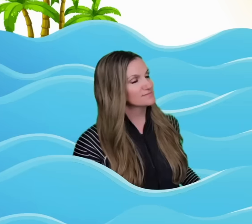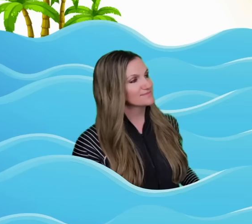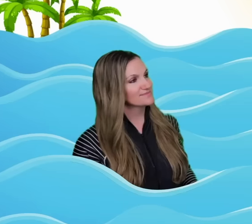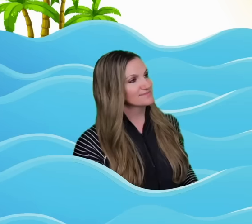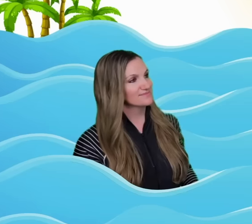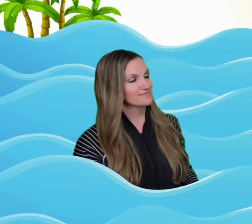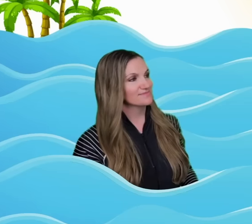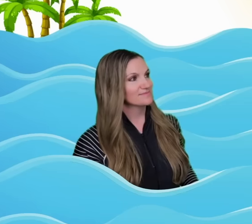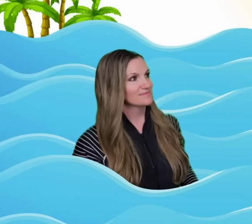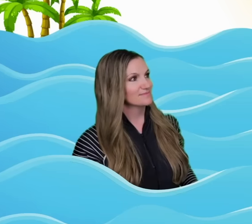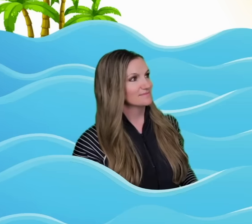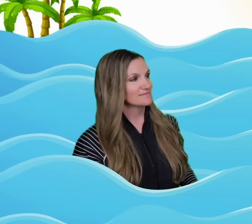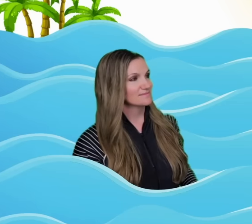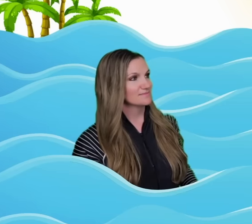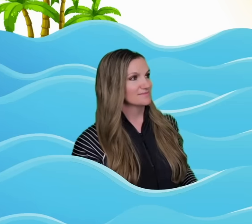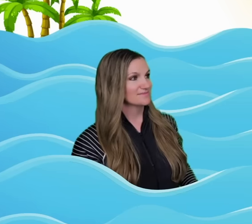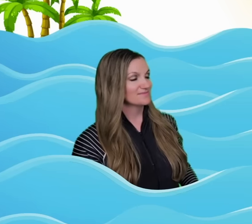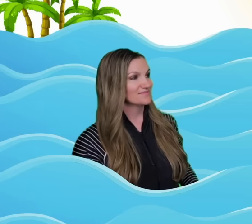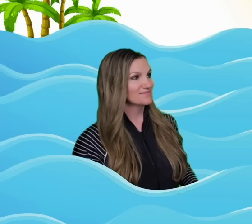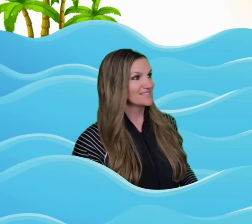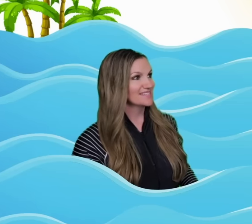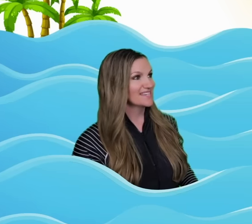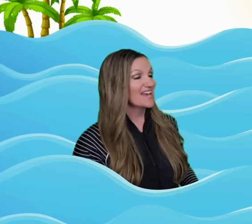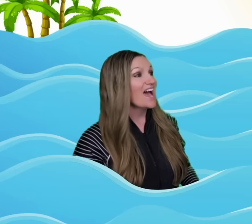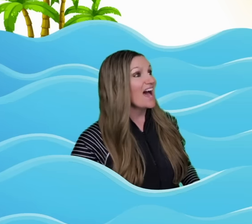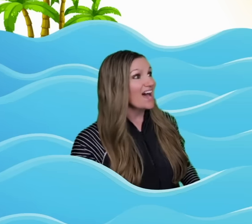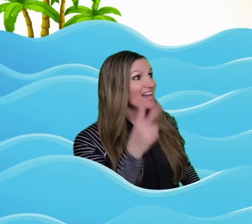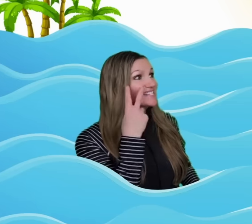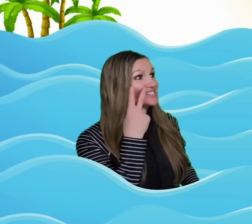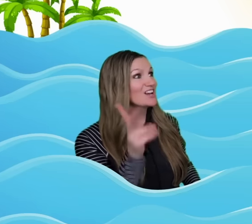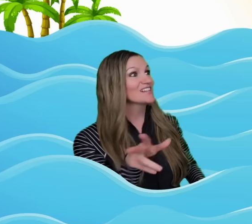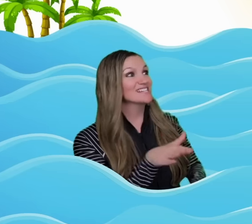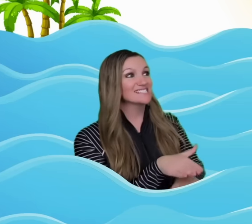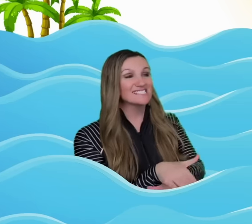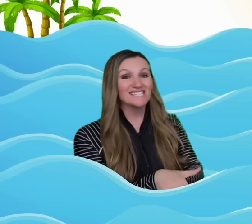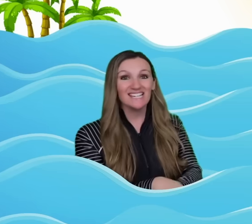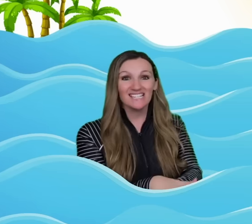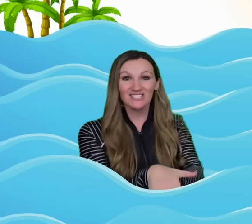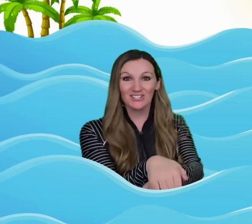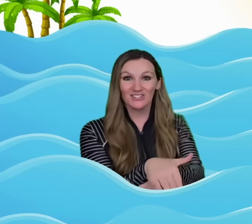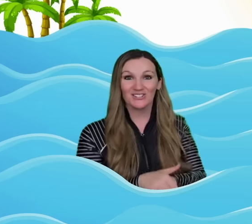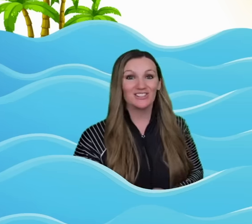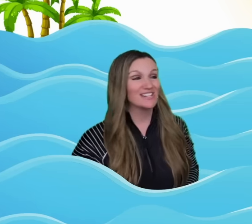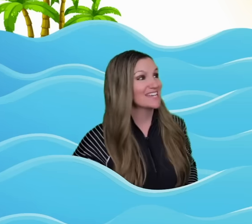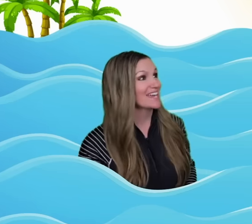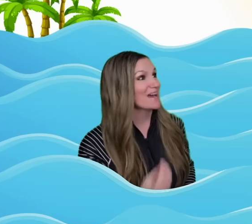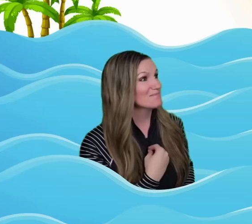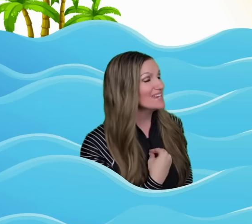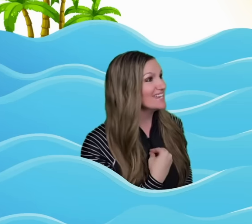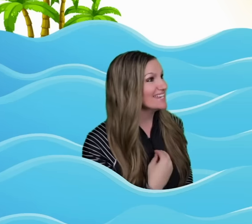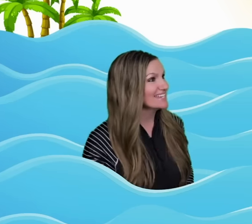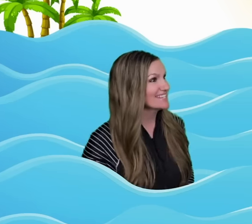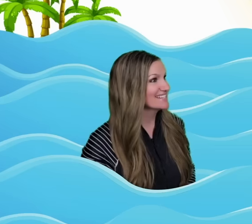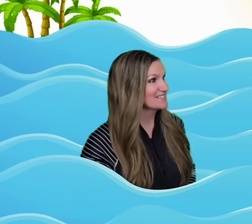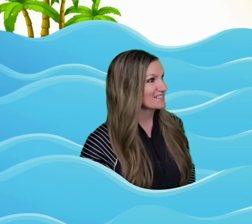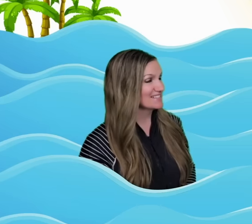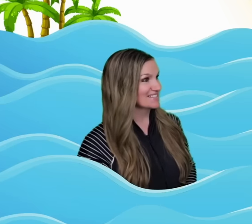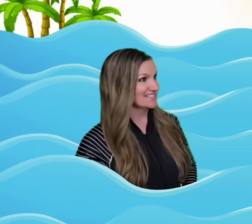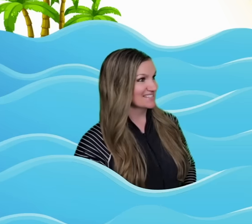Hey, Miss Magic, what did you see? I saw a sea turtle looking at me. You saw a sea